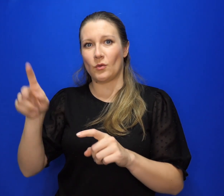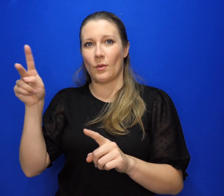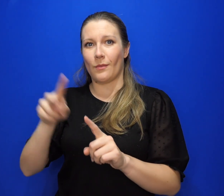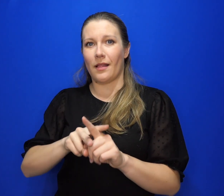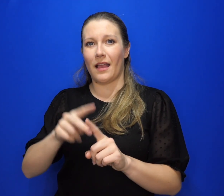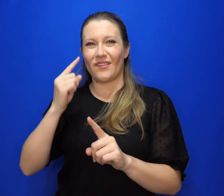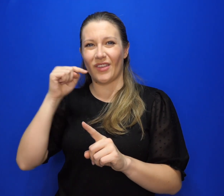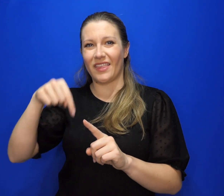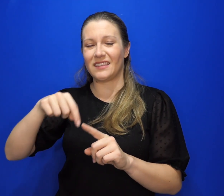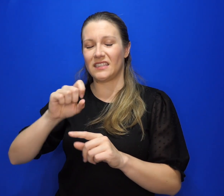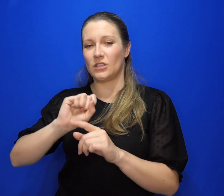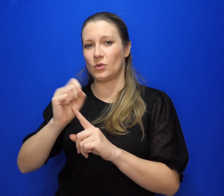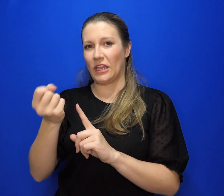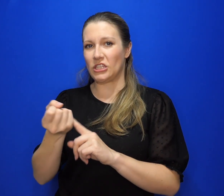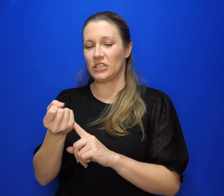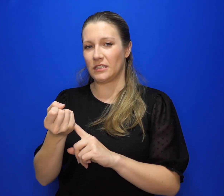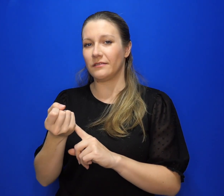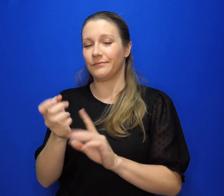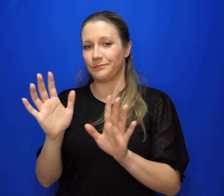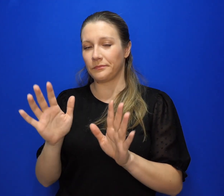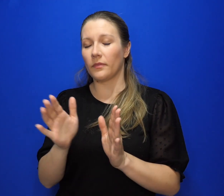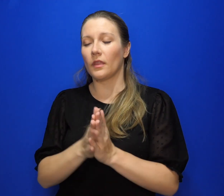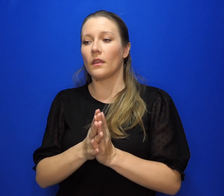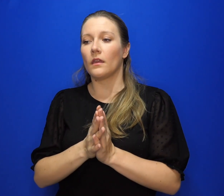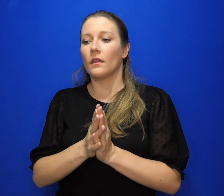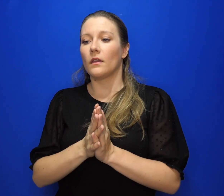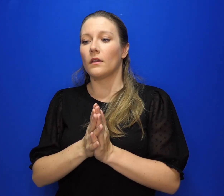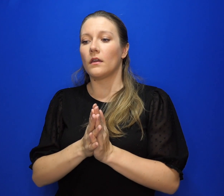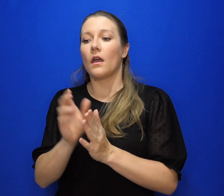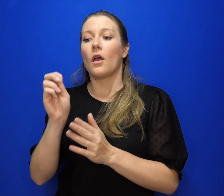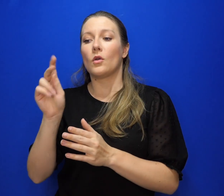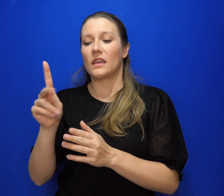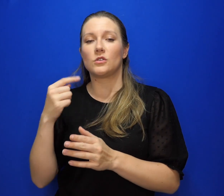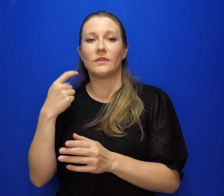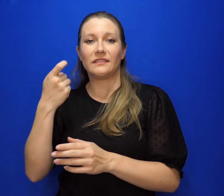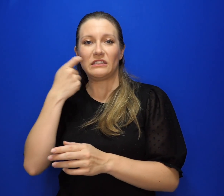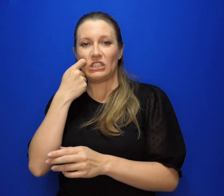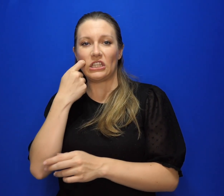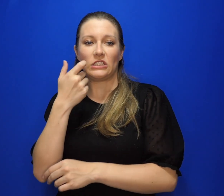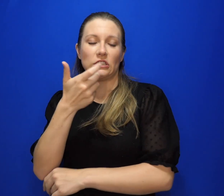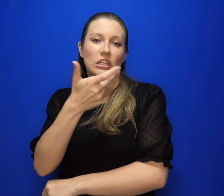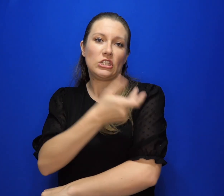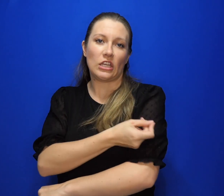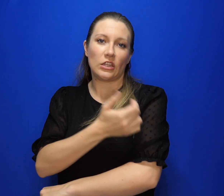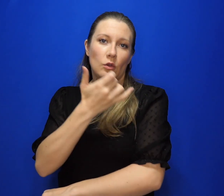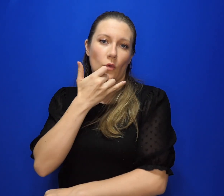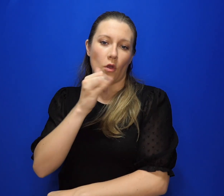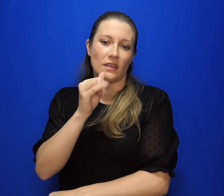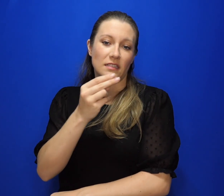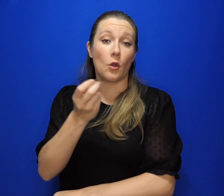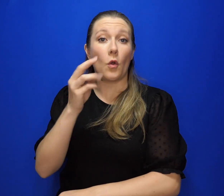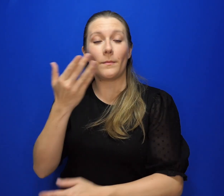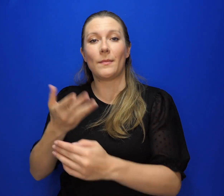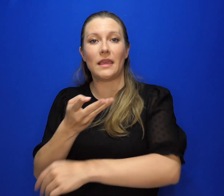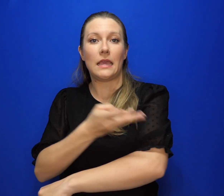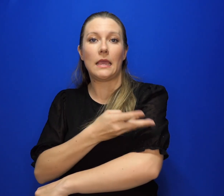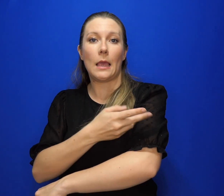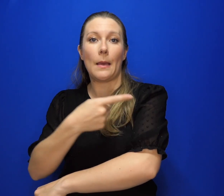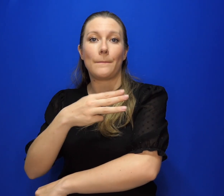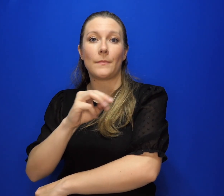this situation for certain. Okay, so we've injected the wrong insulin or pumped in more than we've meant to. These are ways to